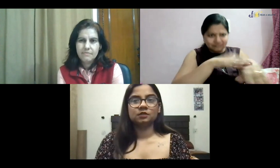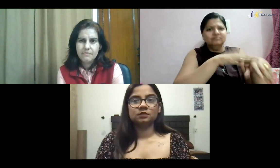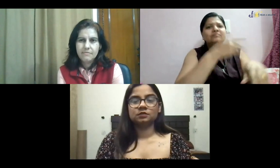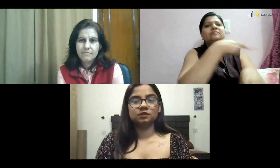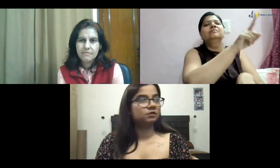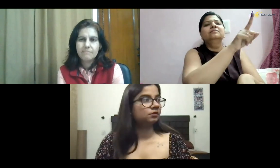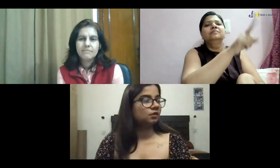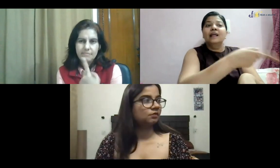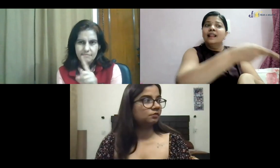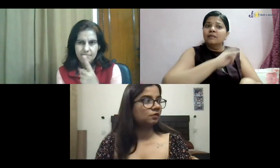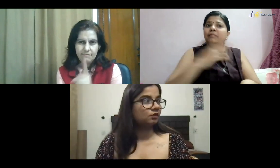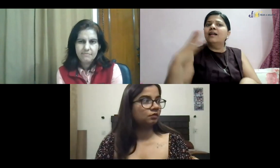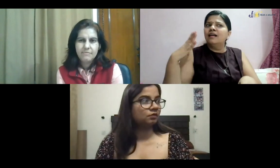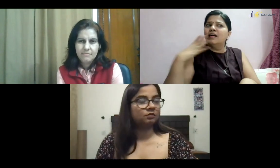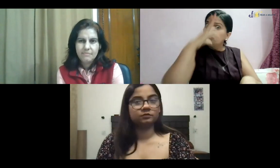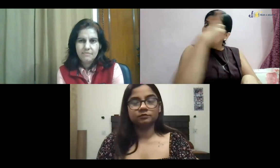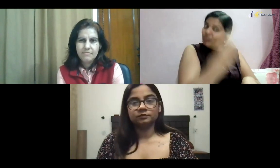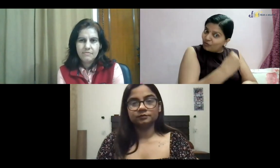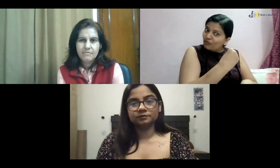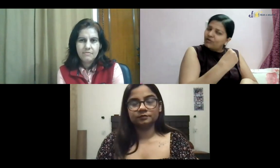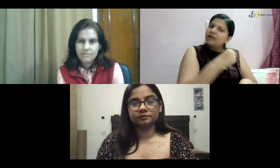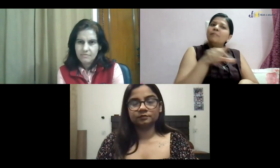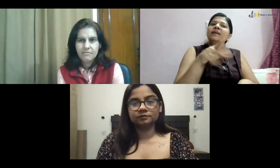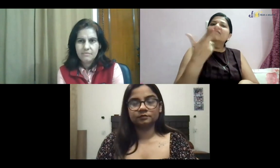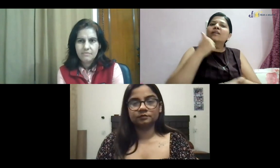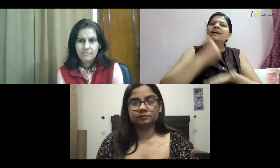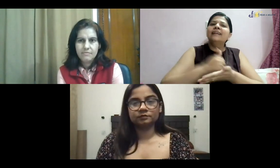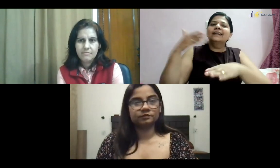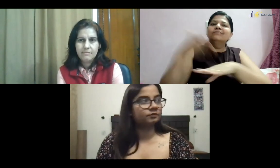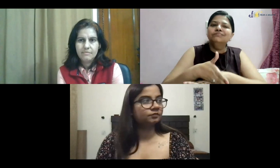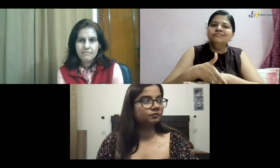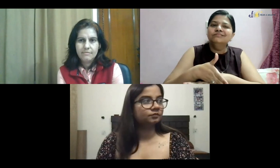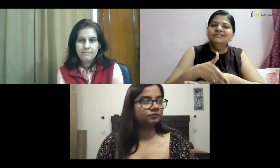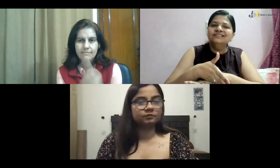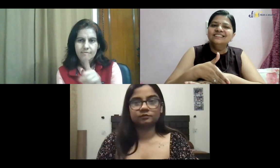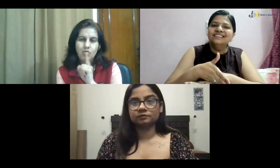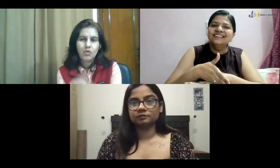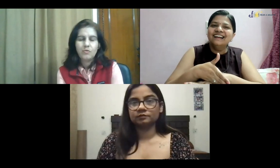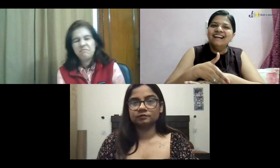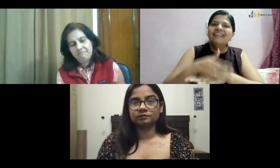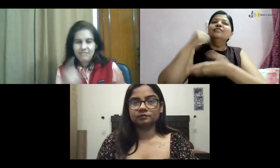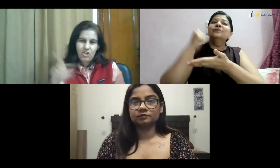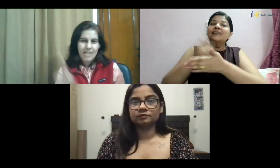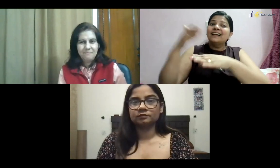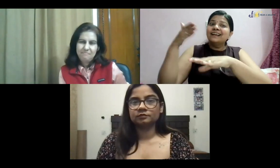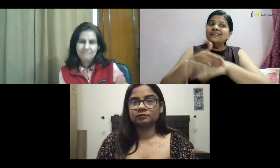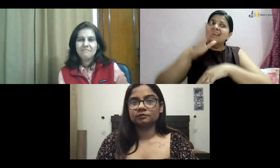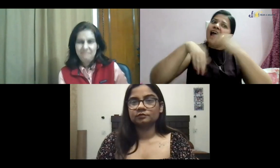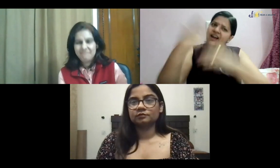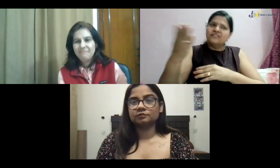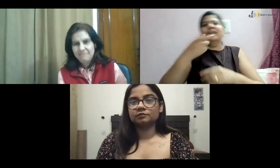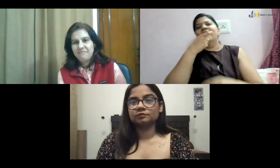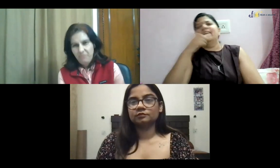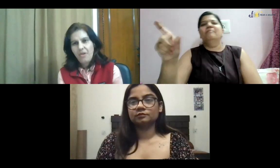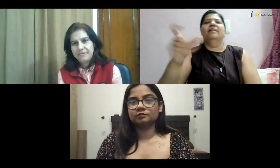accessibility. If you will not go to the college, you have to wait for the response. When they will respond